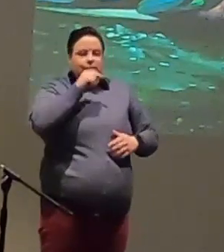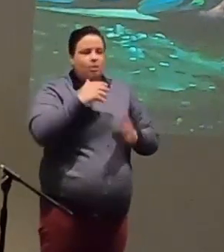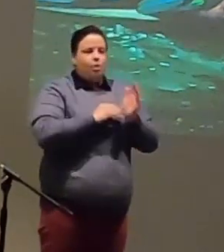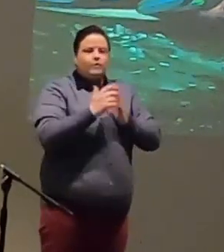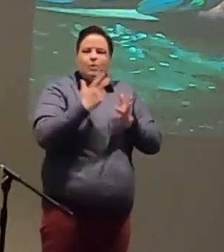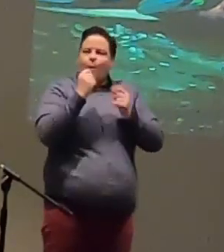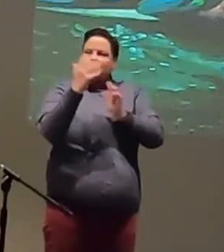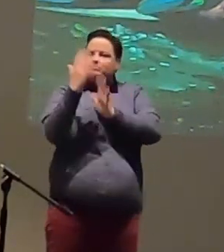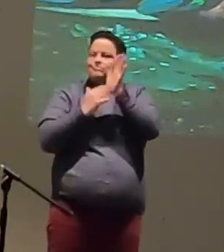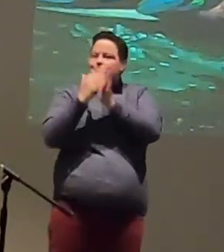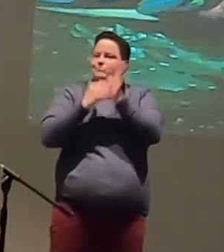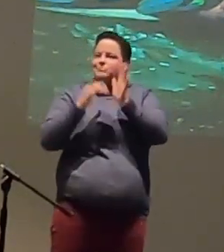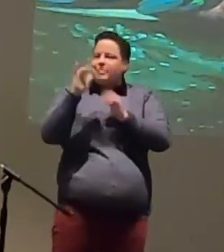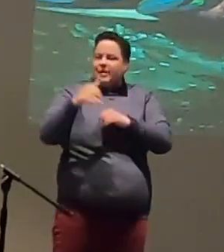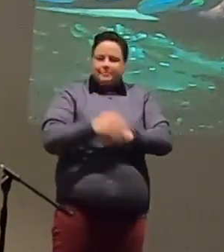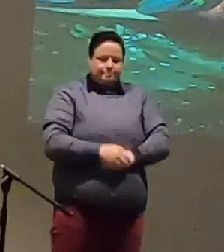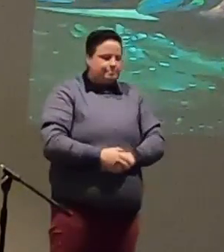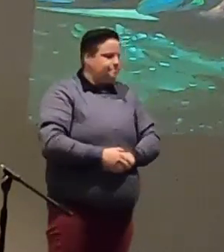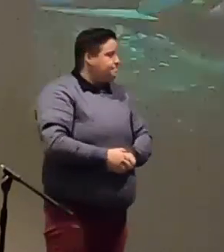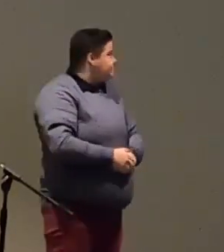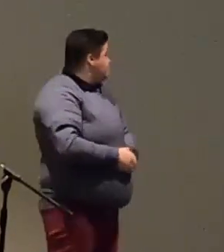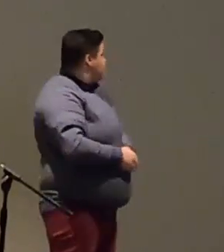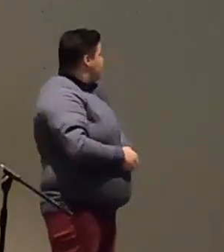often liked to depict.